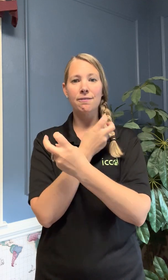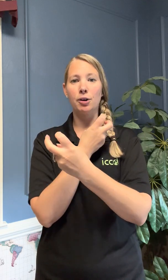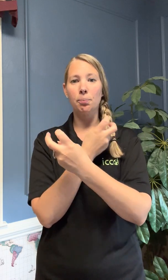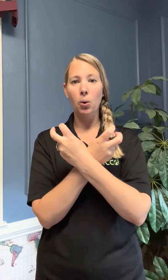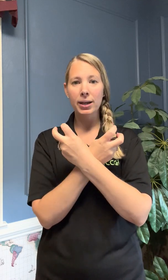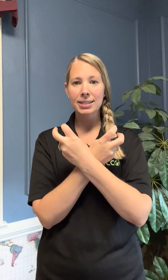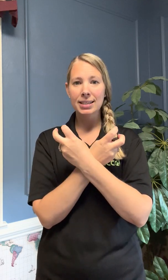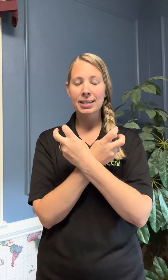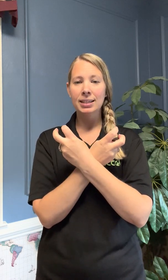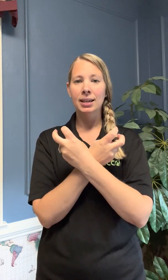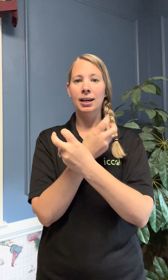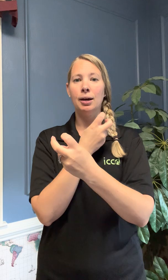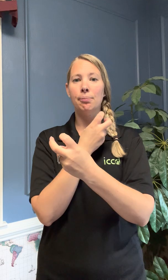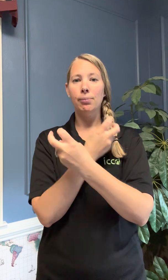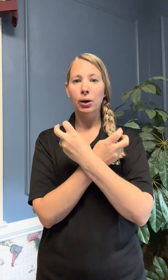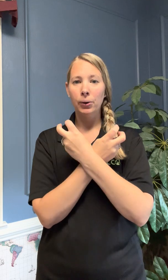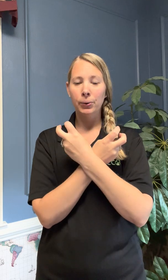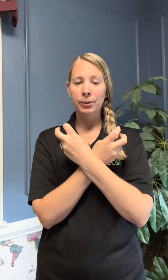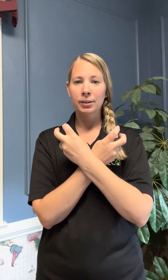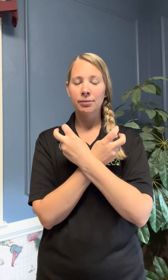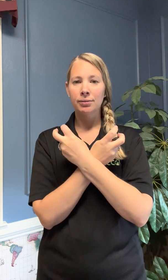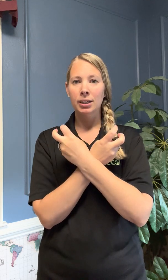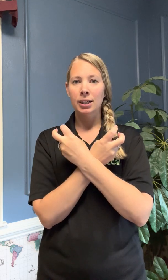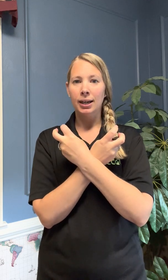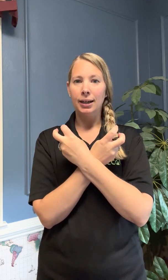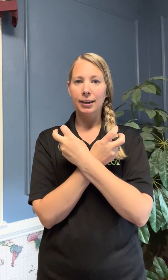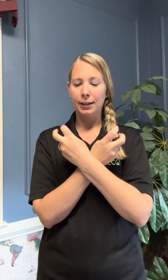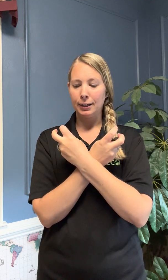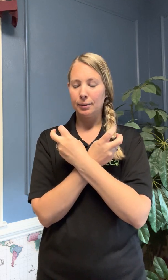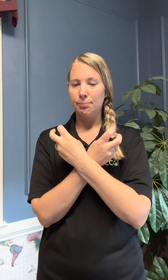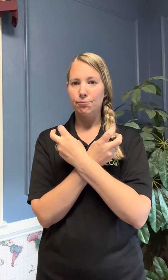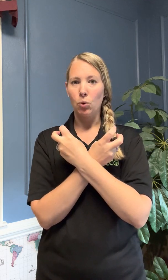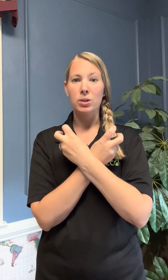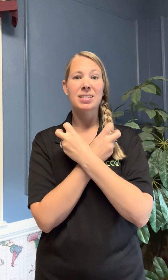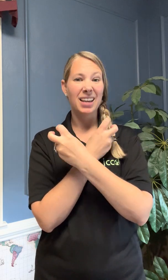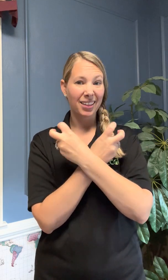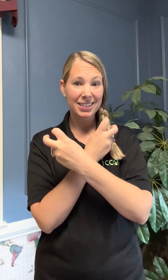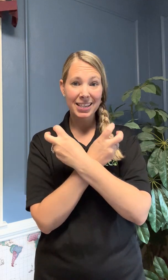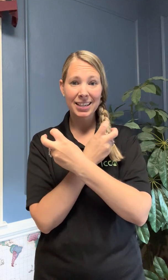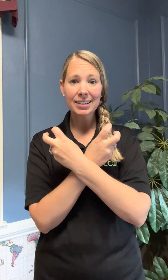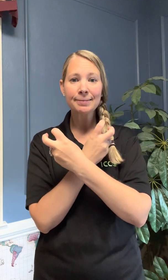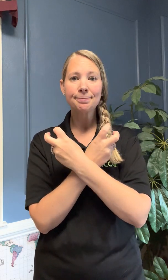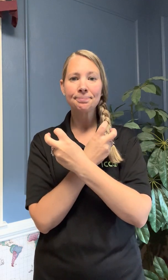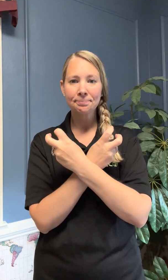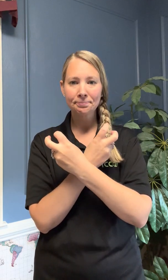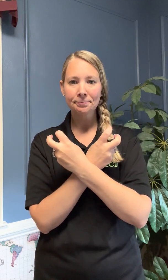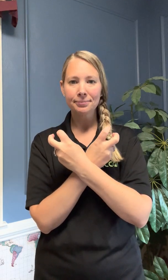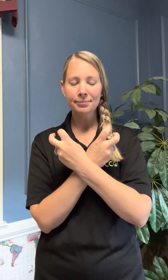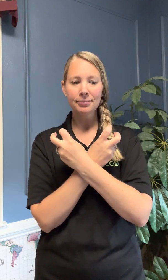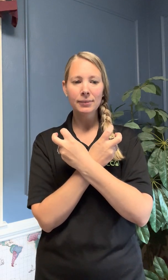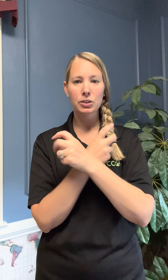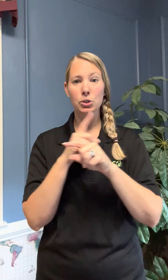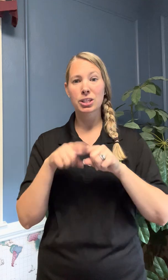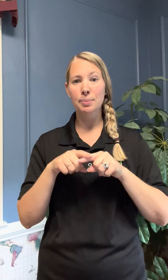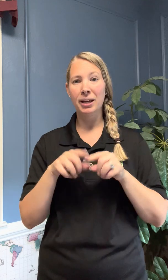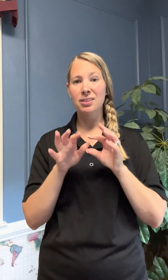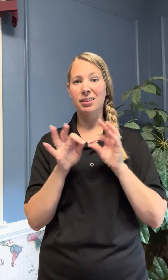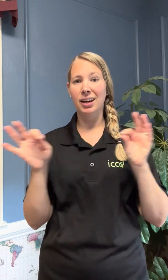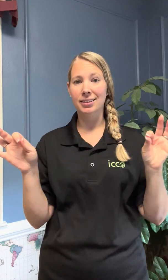for poison, bone, or skeleton. So it just depends on the context of